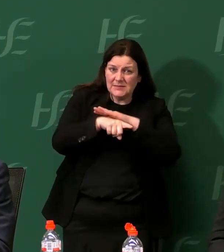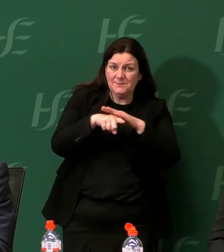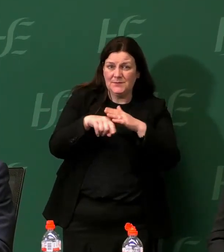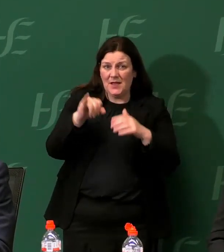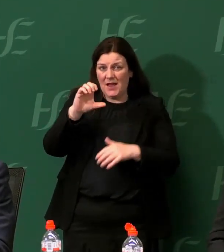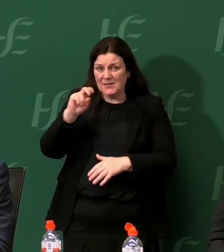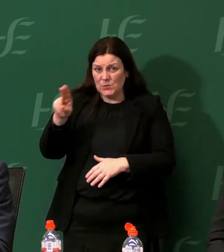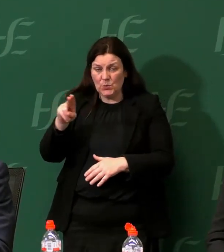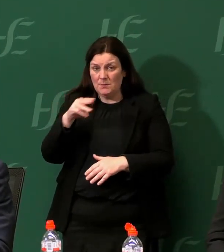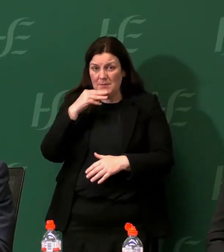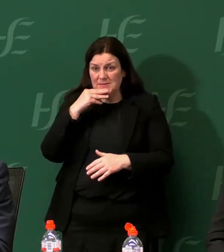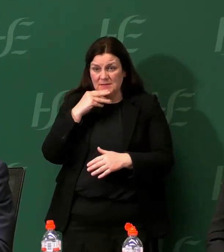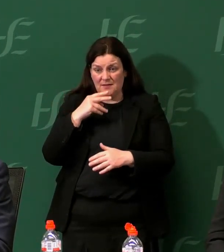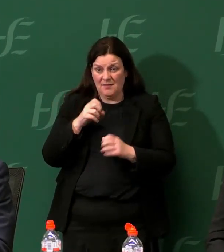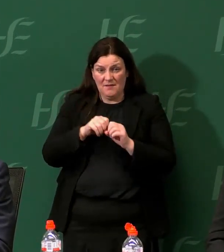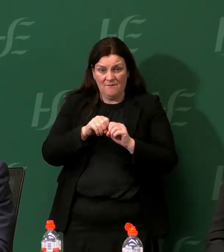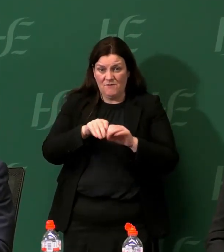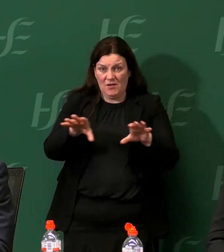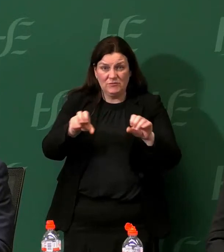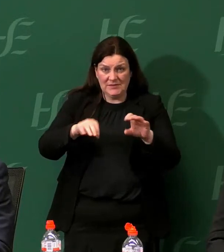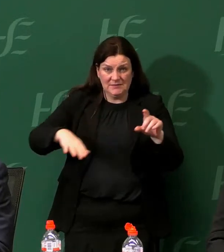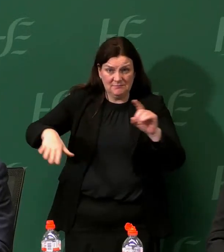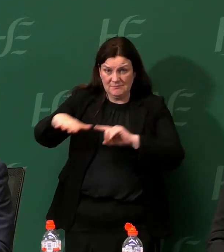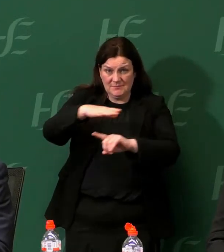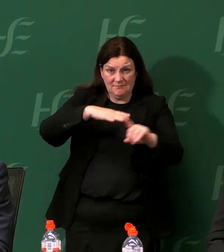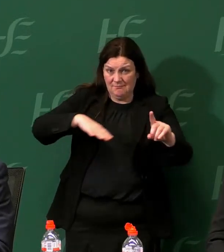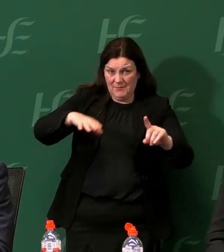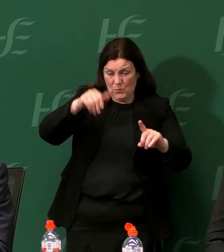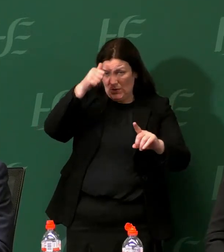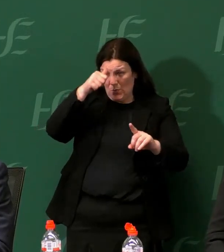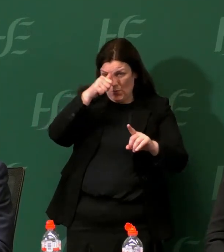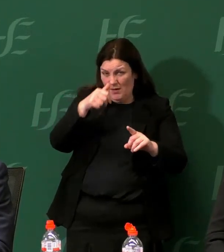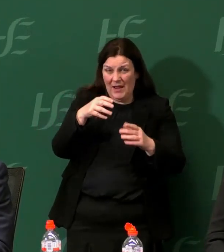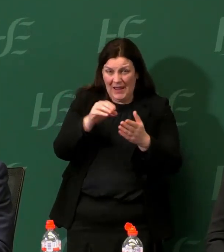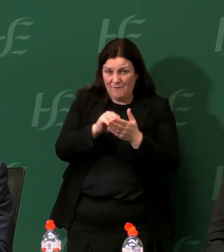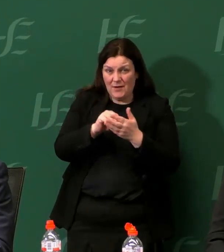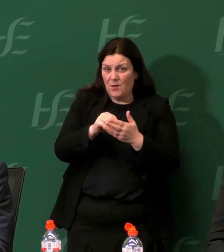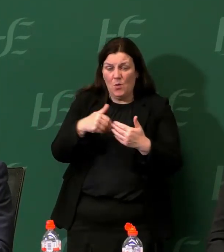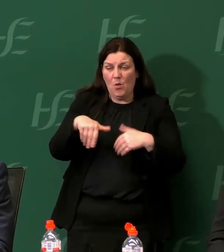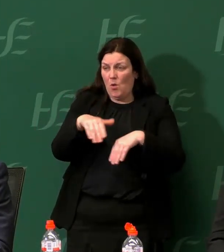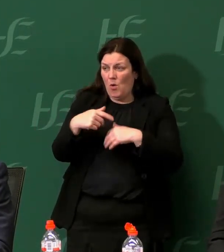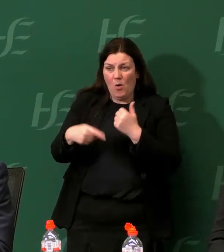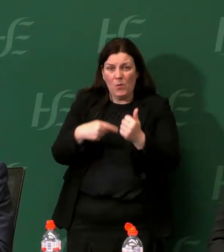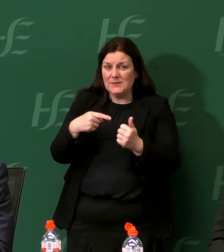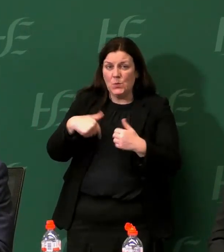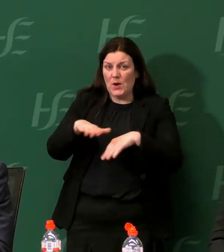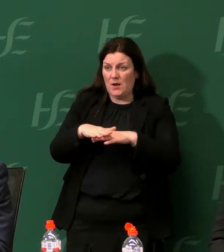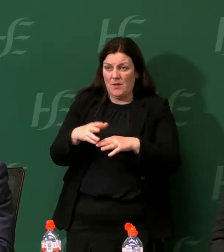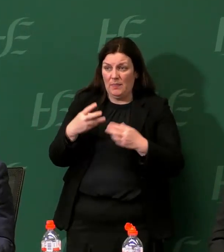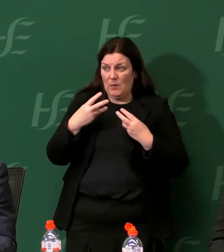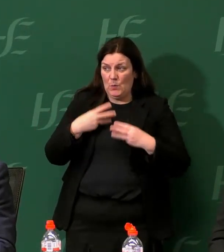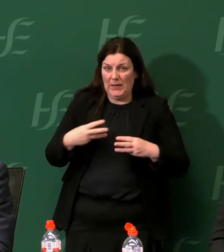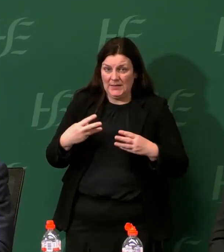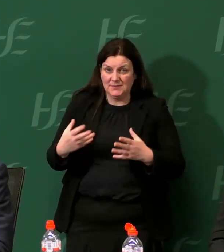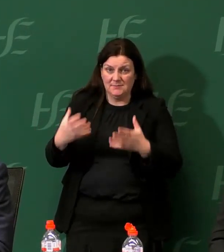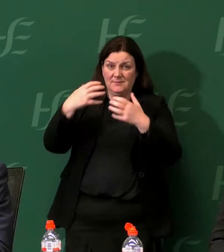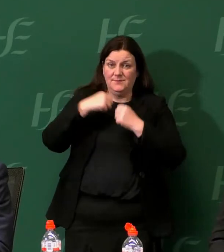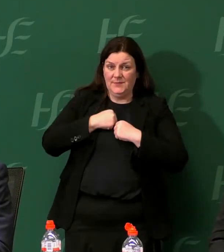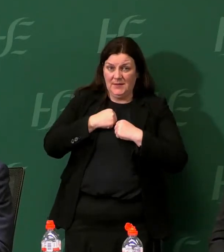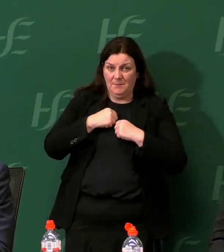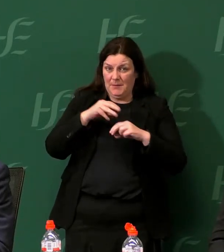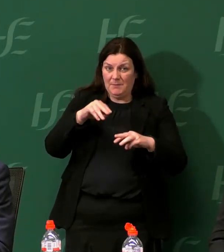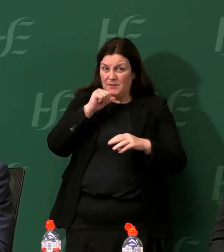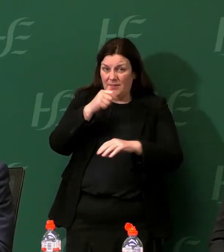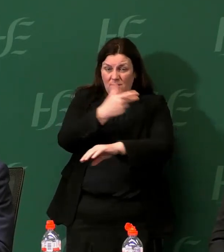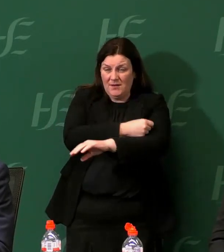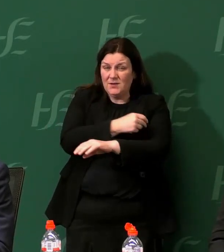ICU and adults. So the virus is obviously, and we know by evidence, goes to the weakest point, which are unvaccinated people. So Column can accommodate children,